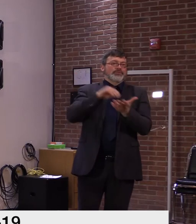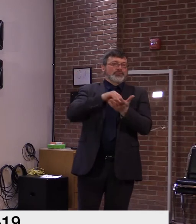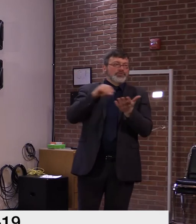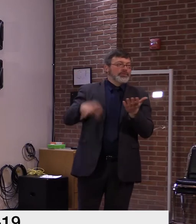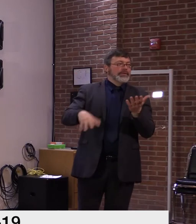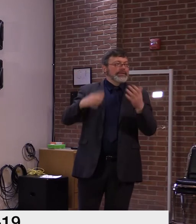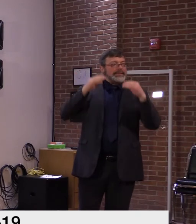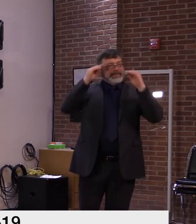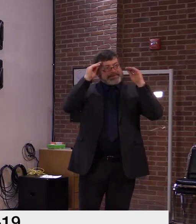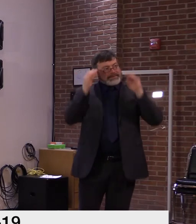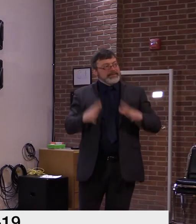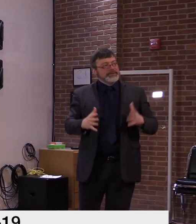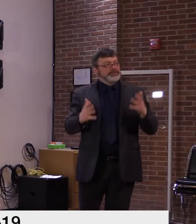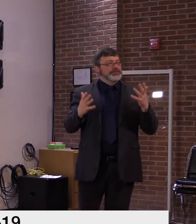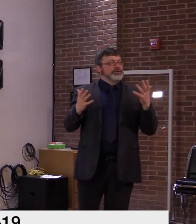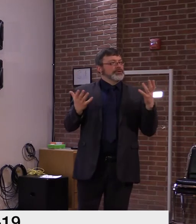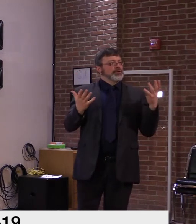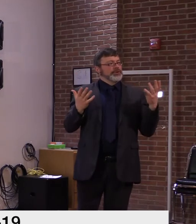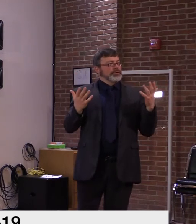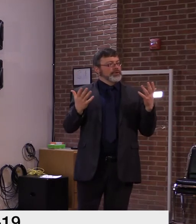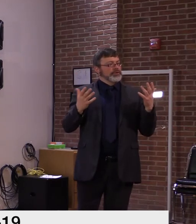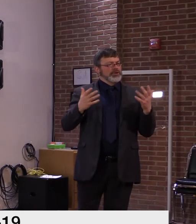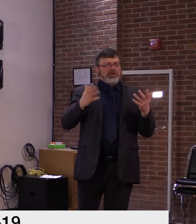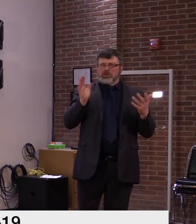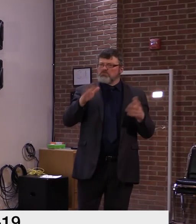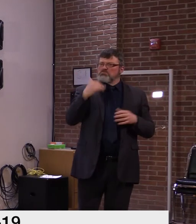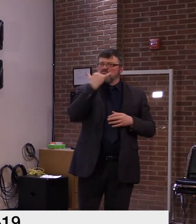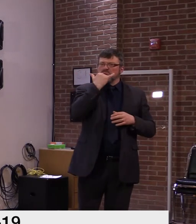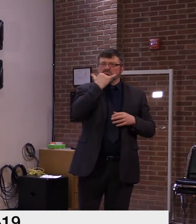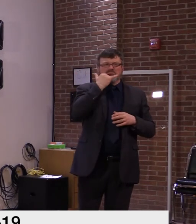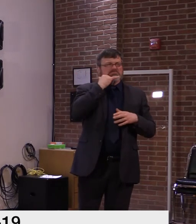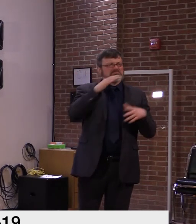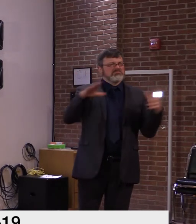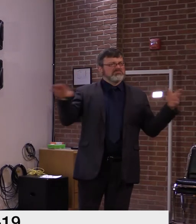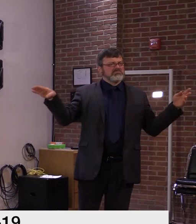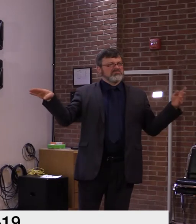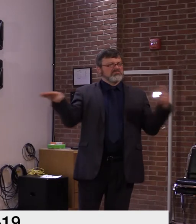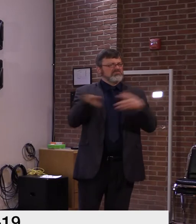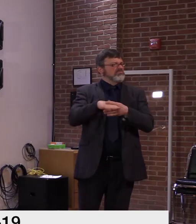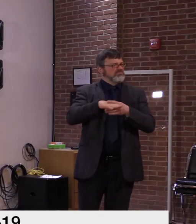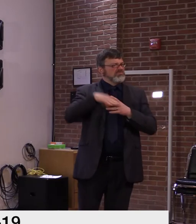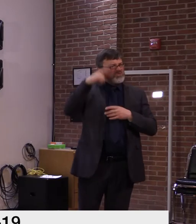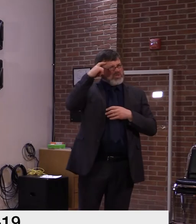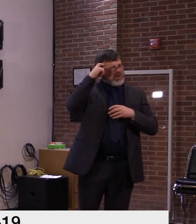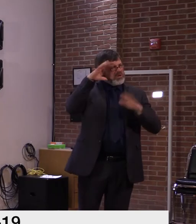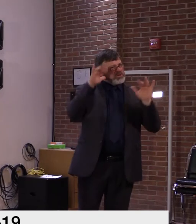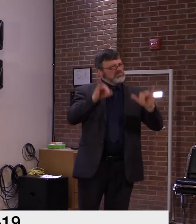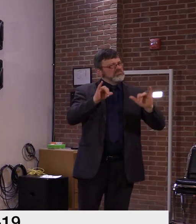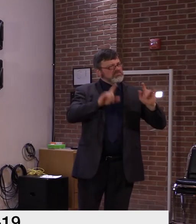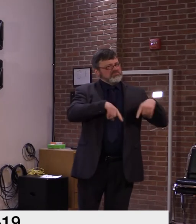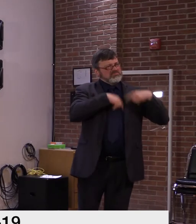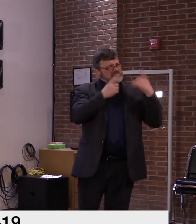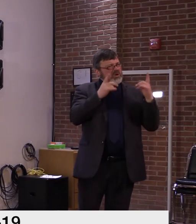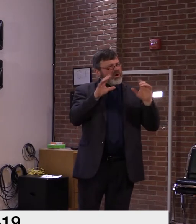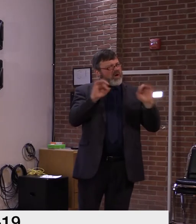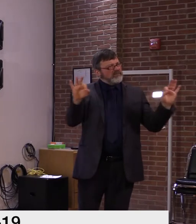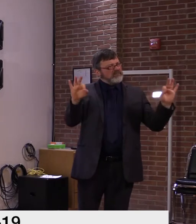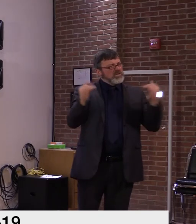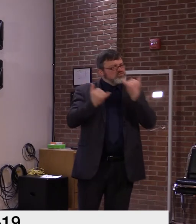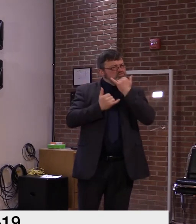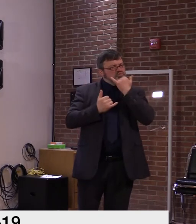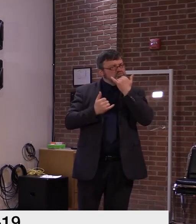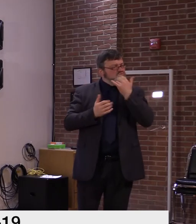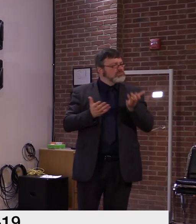from anything school-related? No, absolutely. It's one of the things in our guidance we sort of acknowledge that. It is,